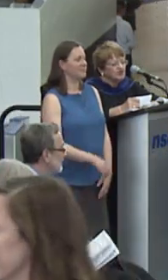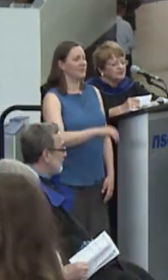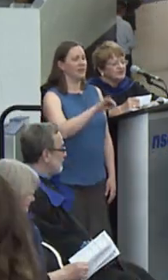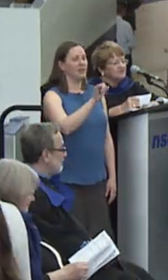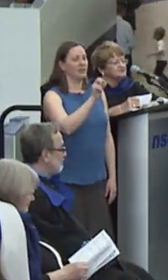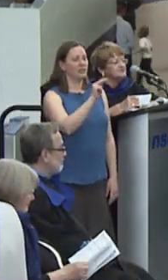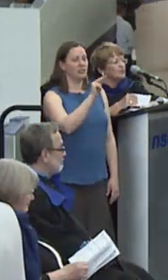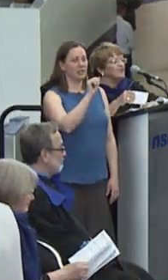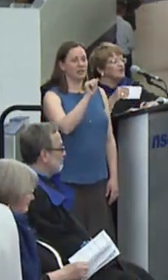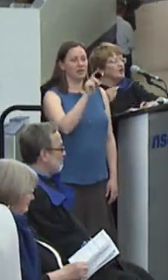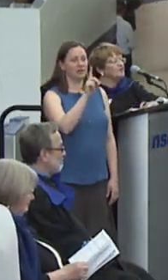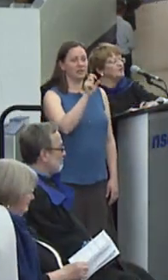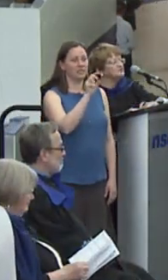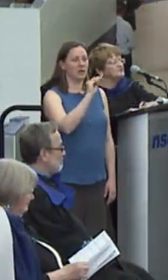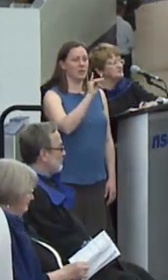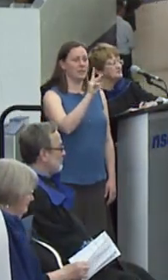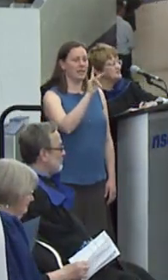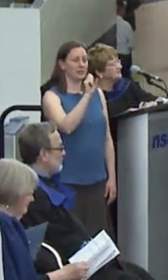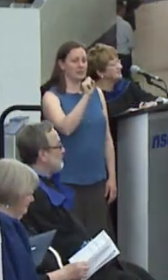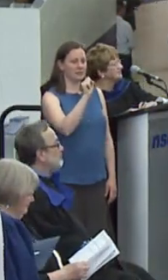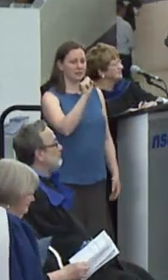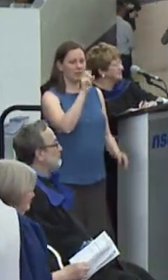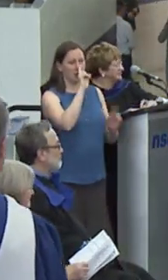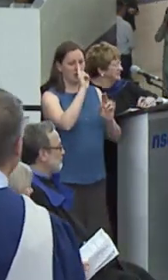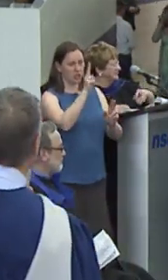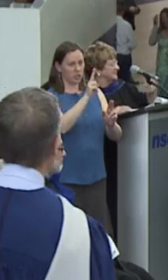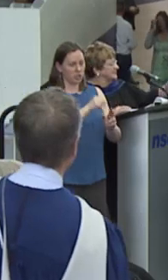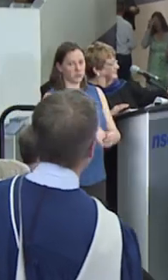Jenna Dominics with honors.